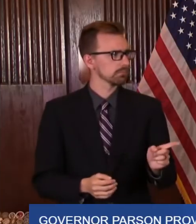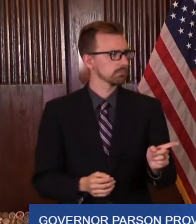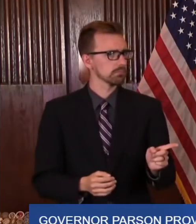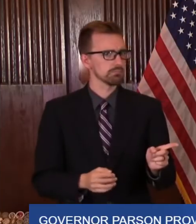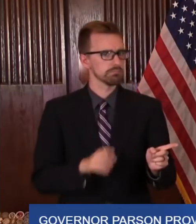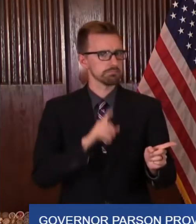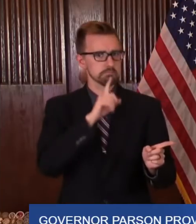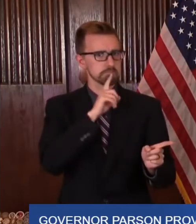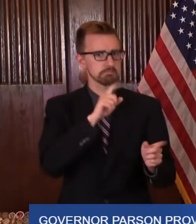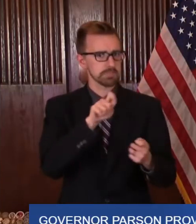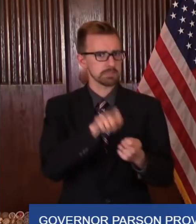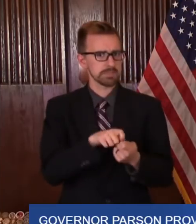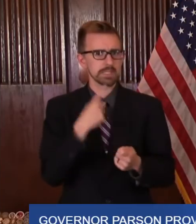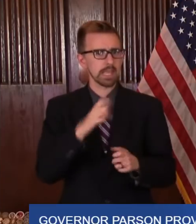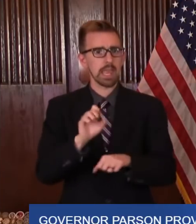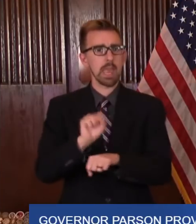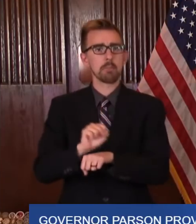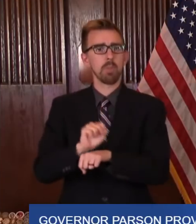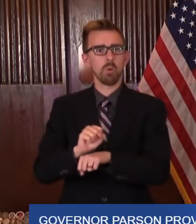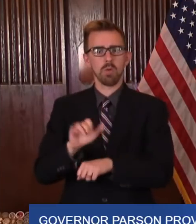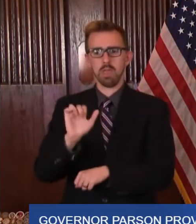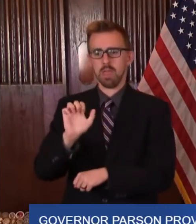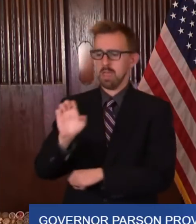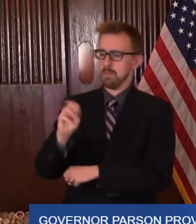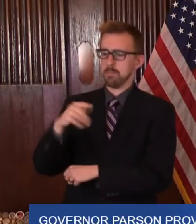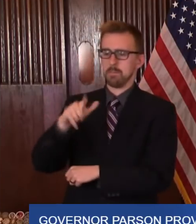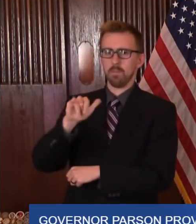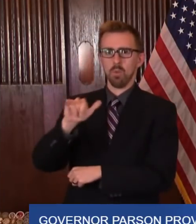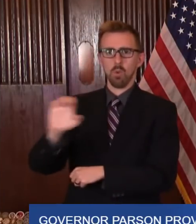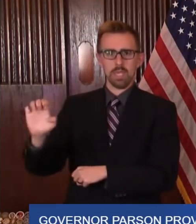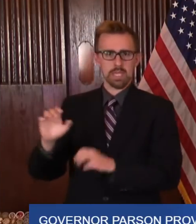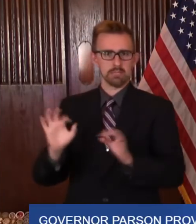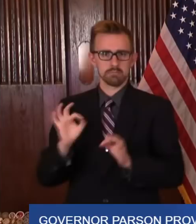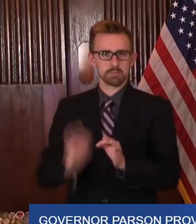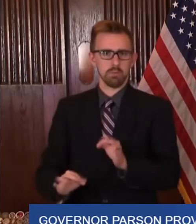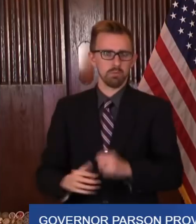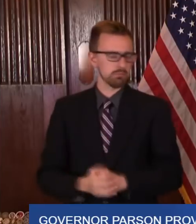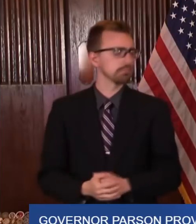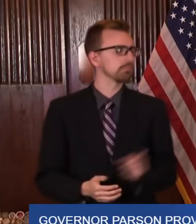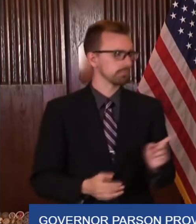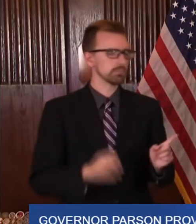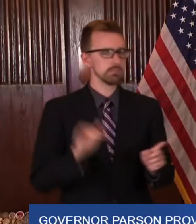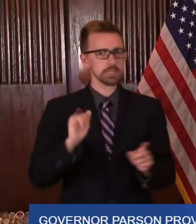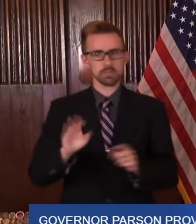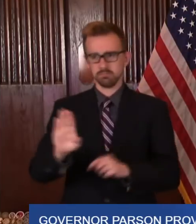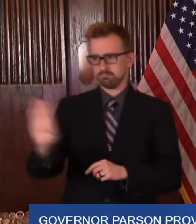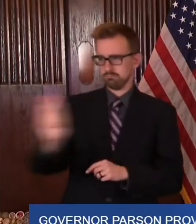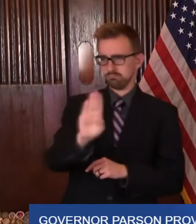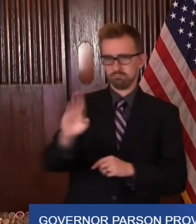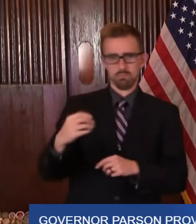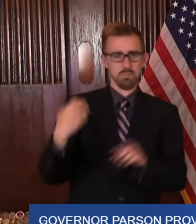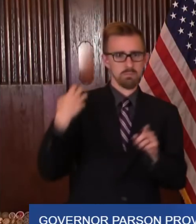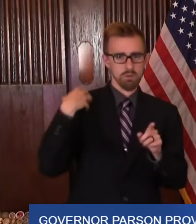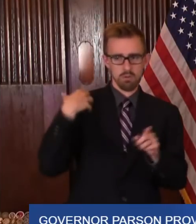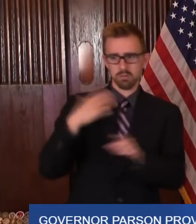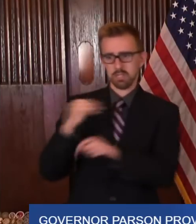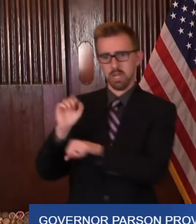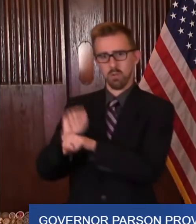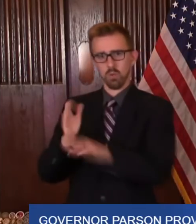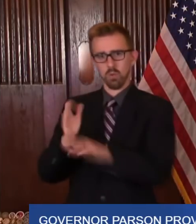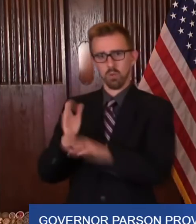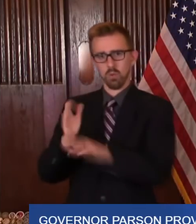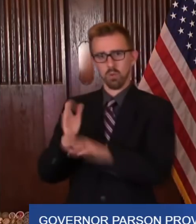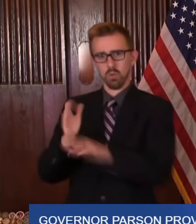just says if an employee... Okay. Let me just address the employee situation. One, that's going to be between the employee and the employer